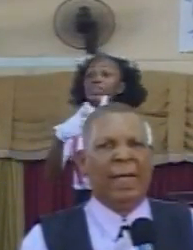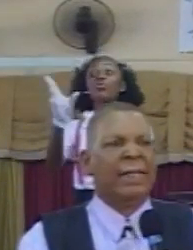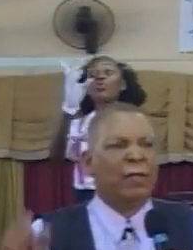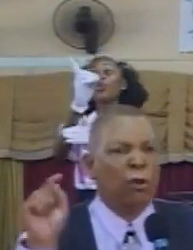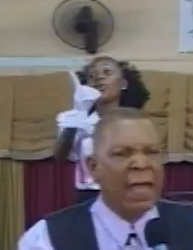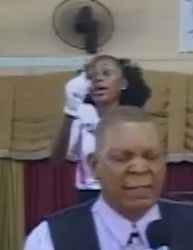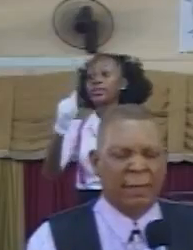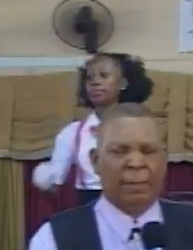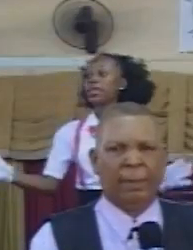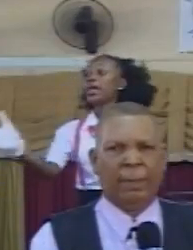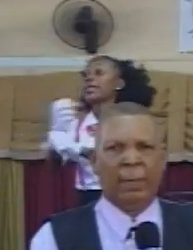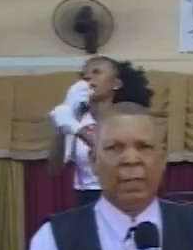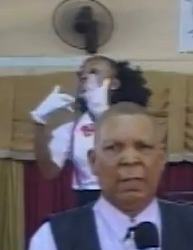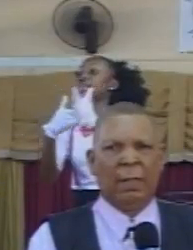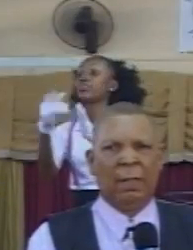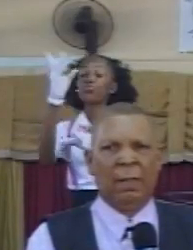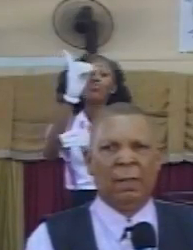Get it right.